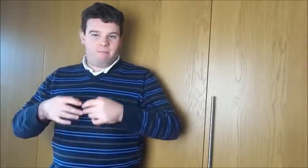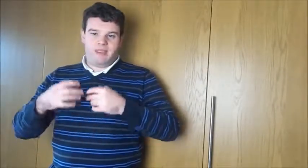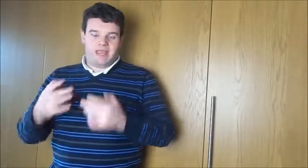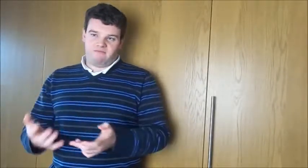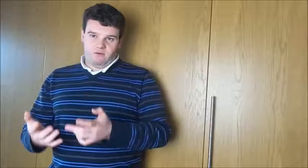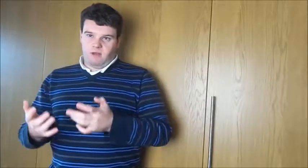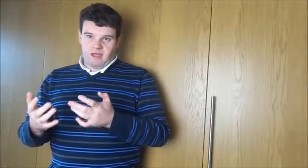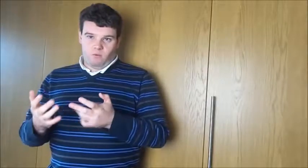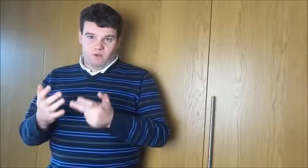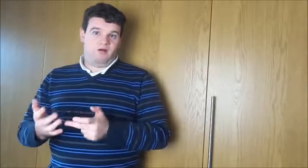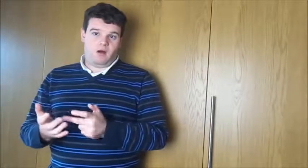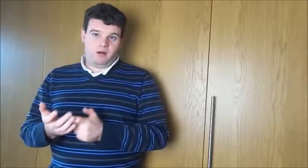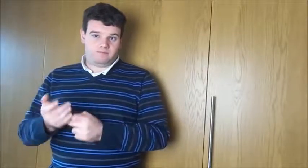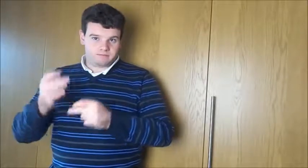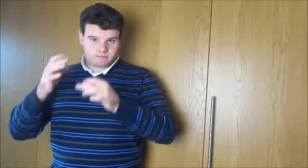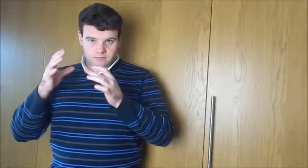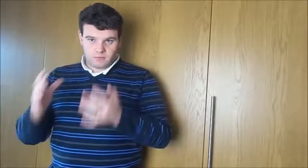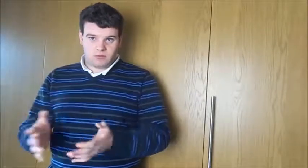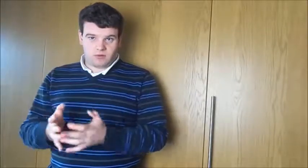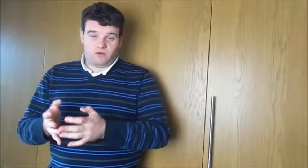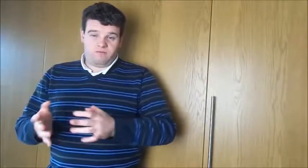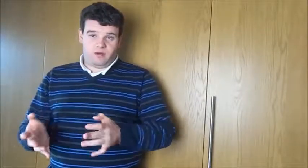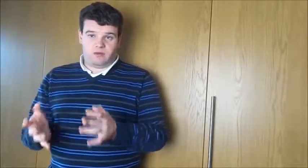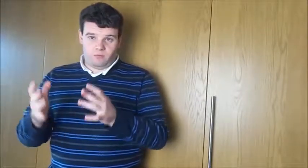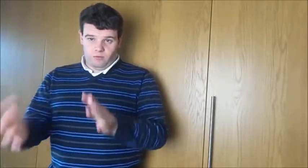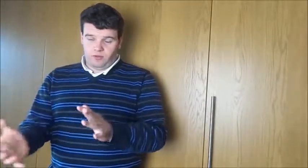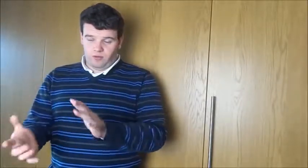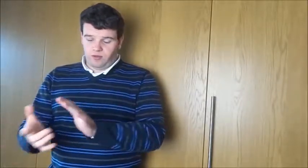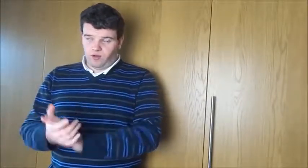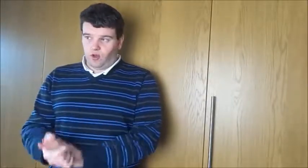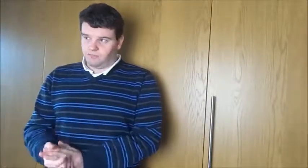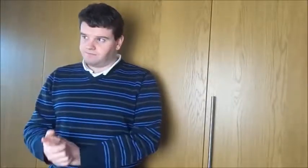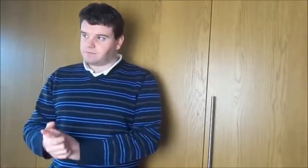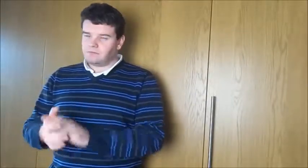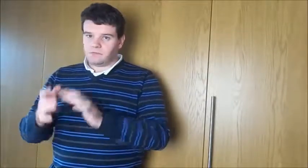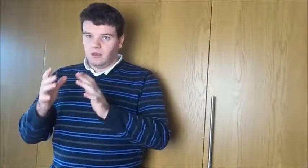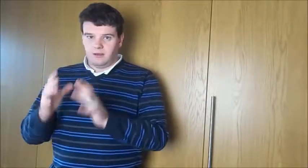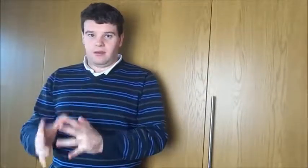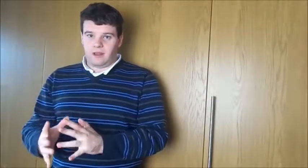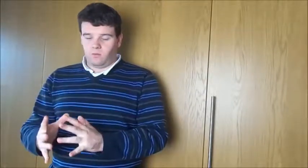being everywhere with her sort of person with Sir John. Now,